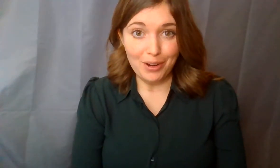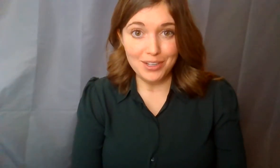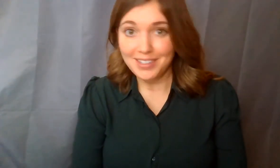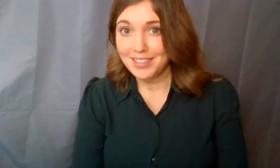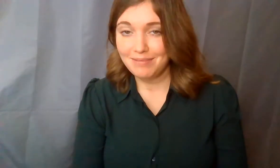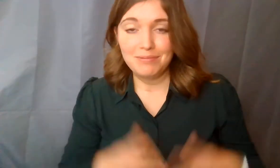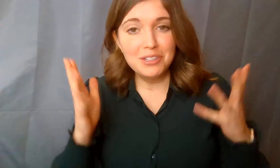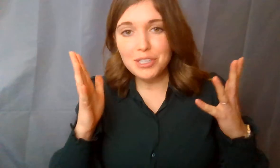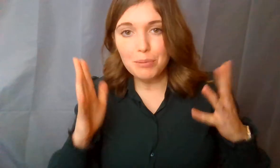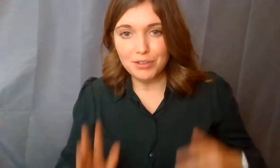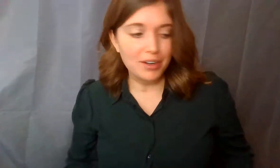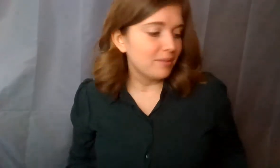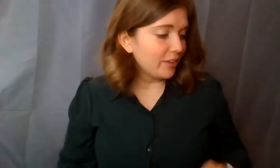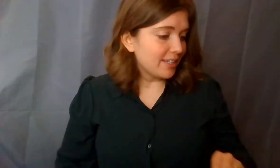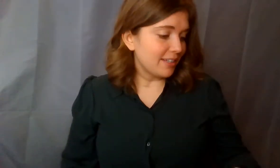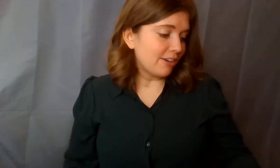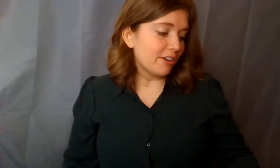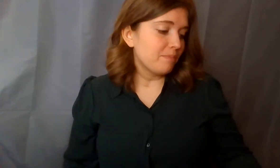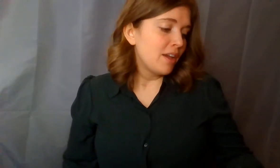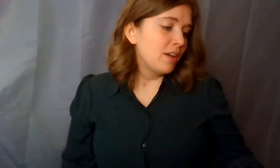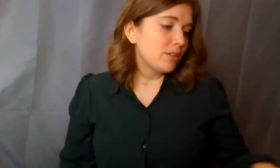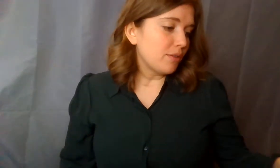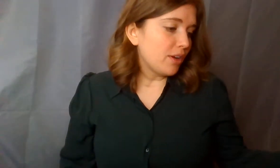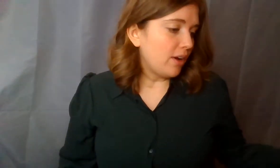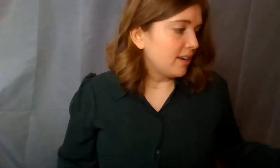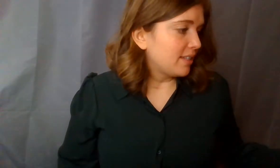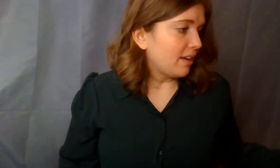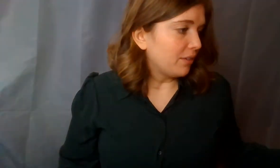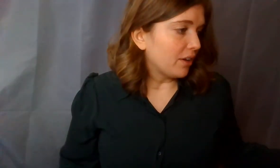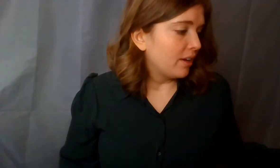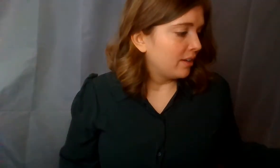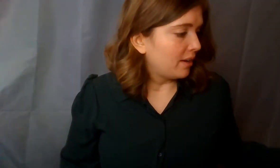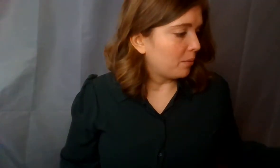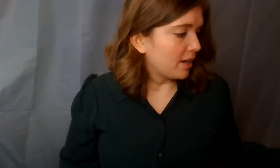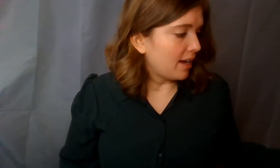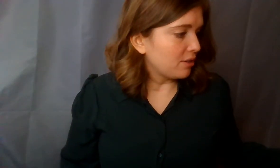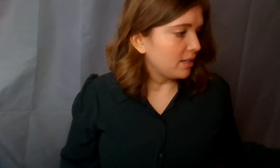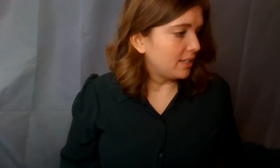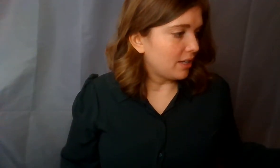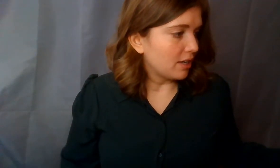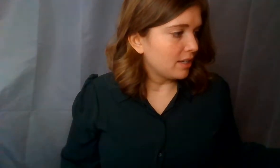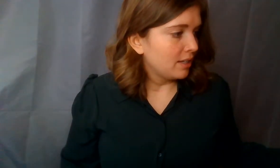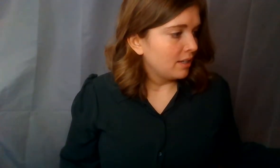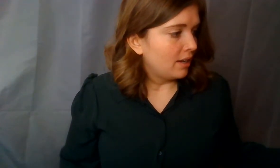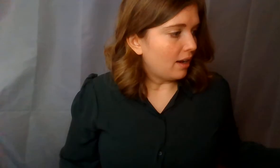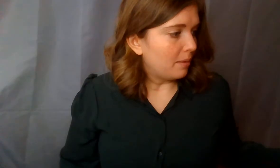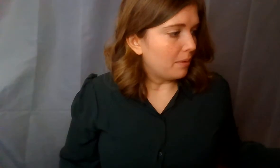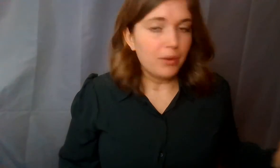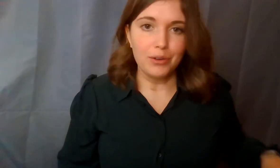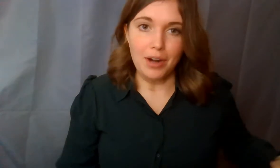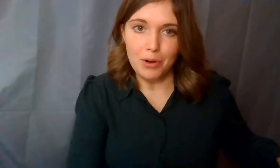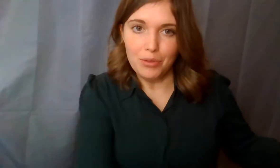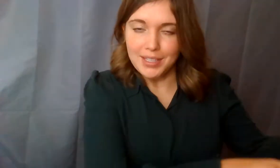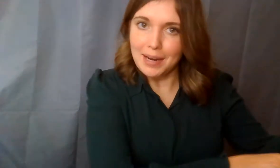which is so much fun. Let's get started. So if you go ahead and take a look, we're going to actually start with a grammar note that's on